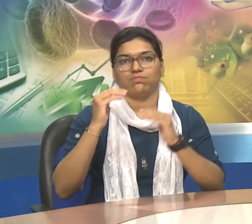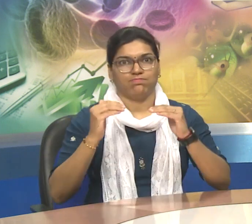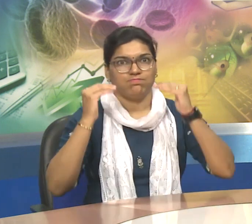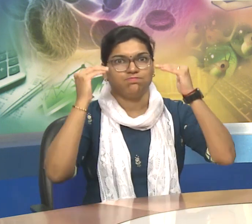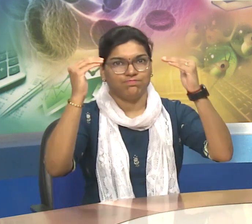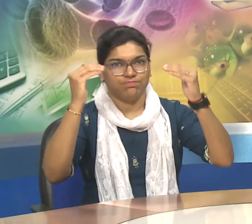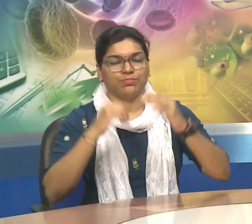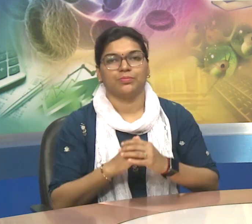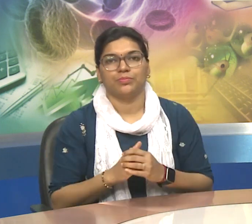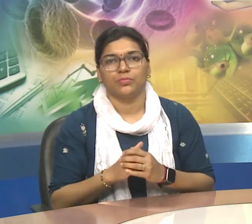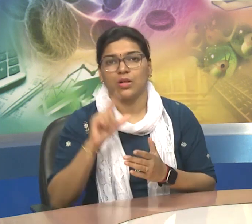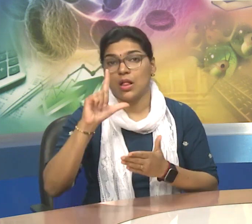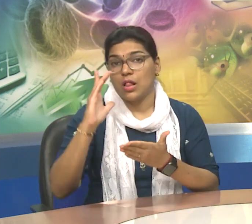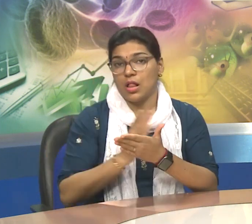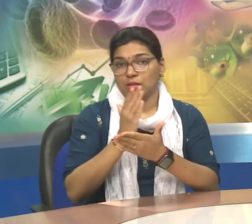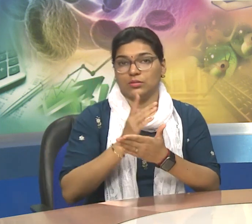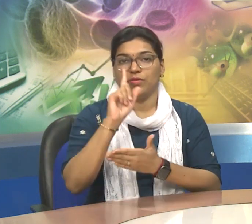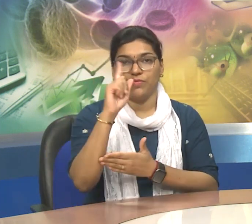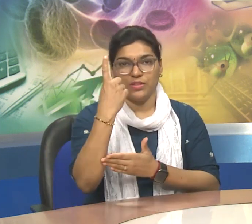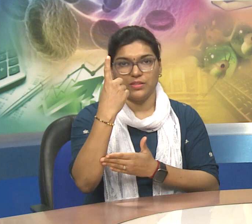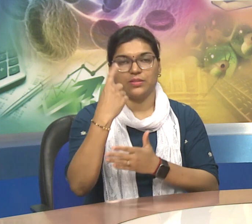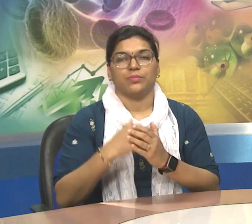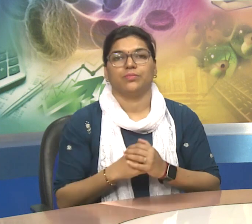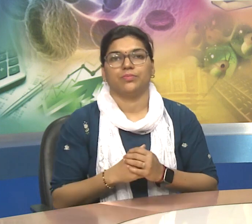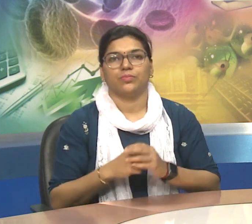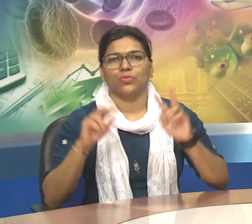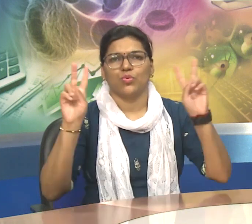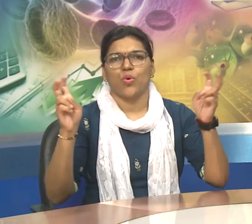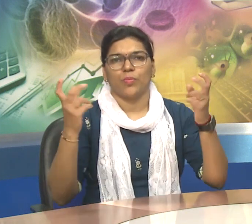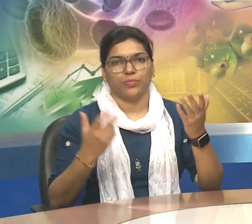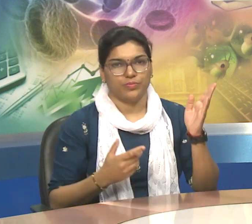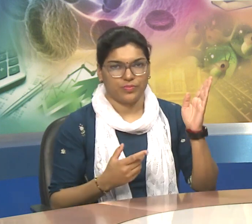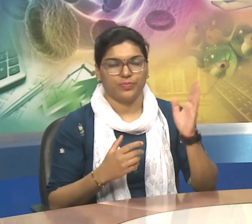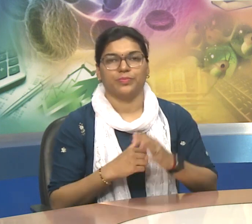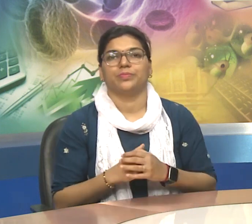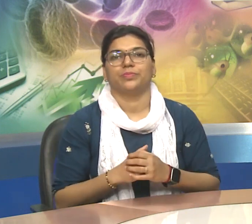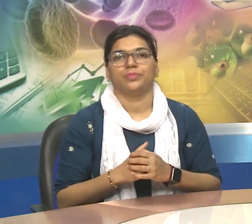for senior secondary level. Lesson number 1.